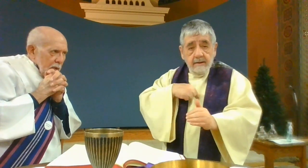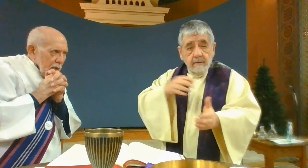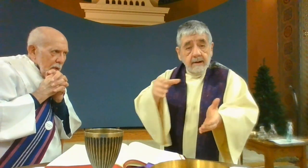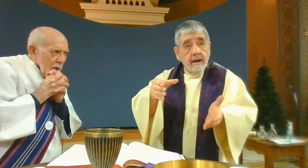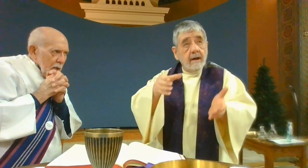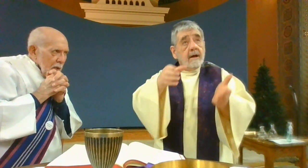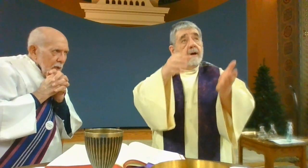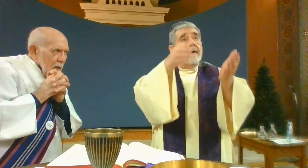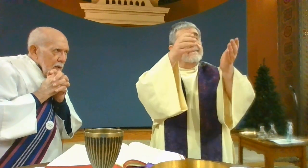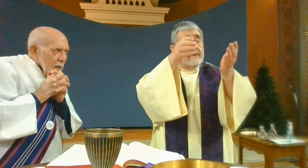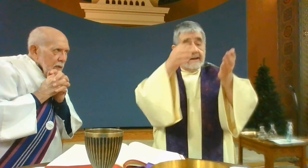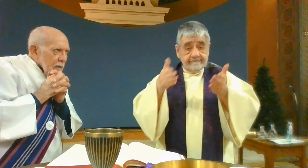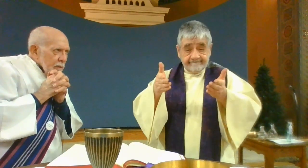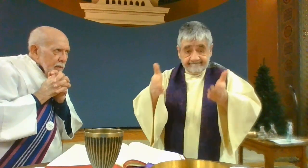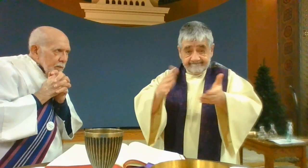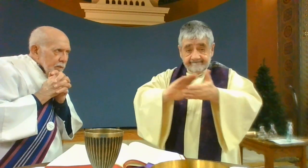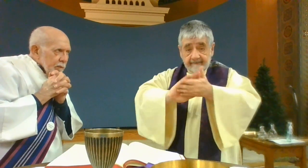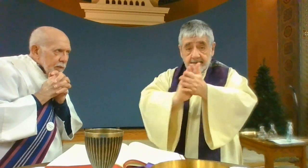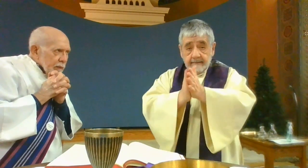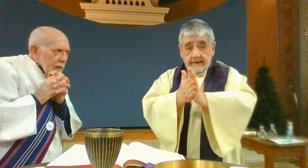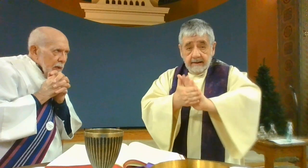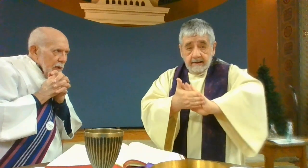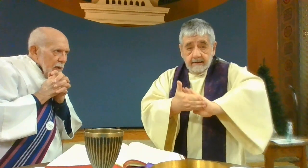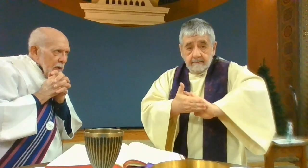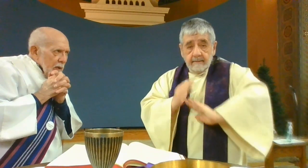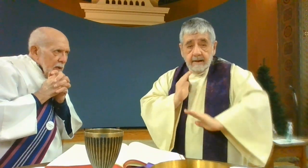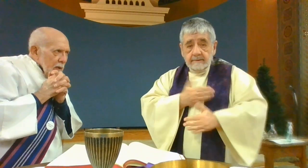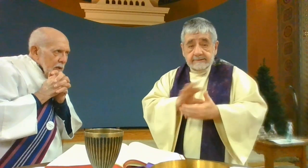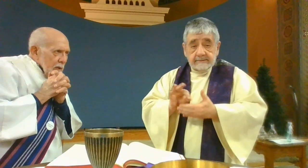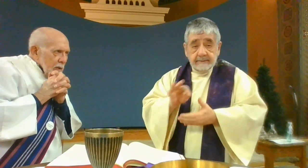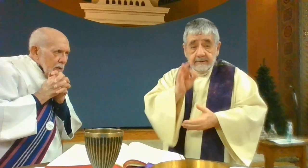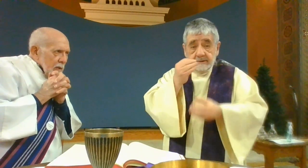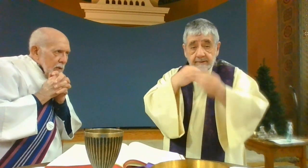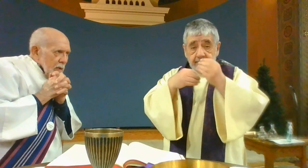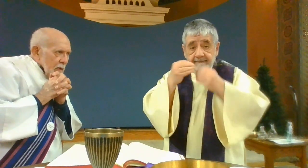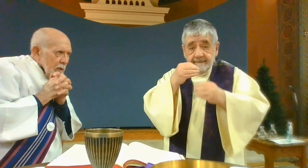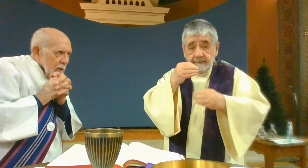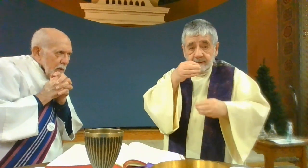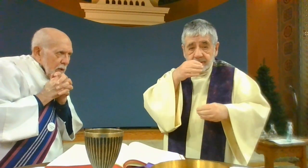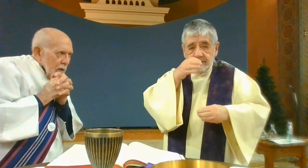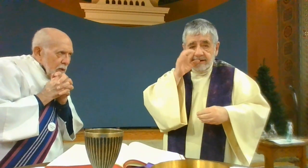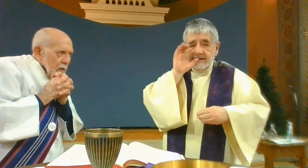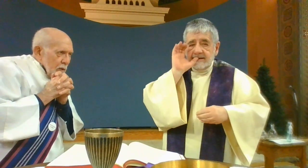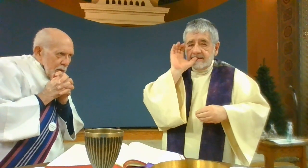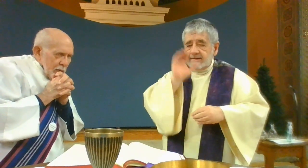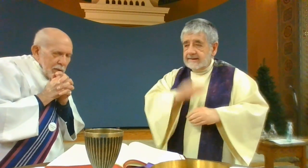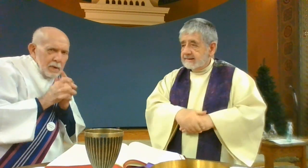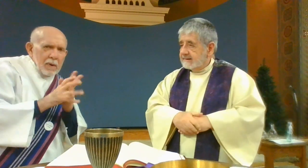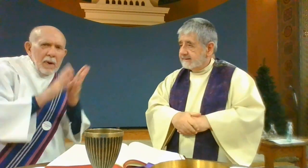wine we offer you. May they become our spiritual food and drink.